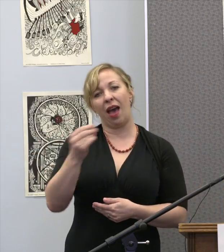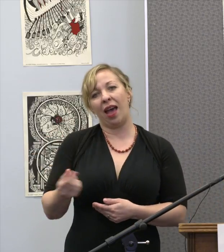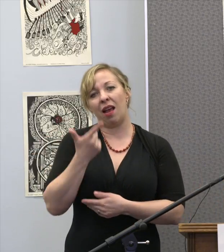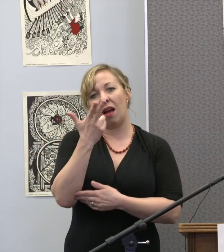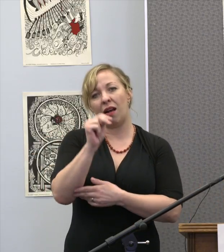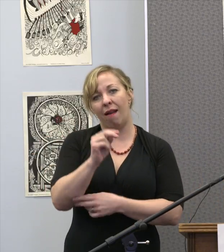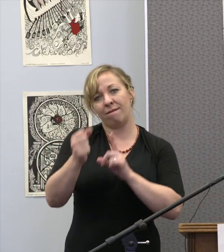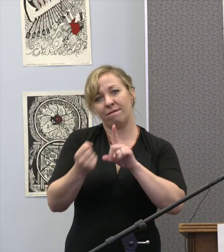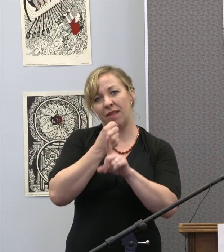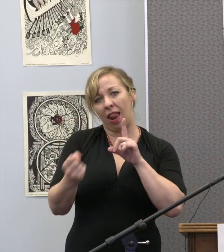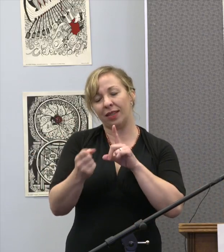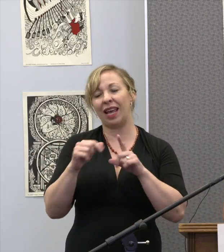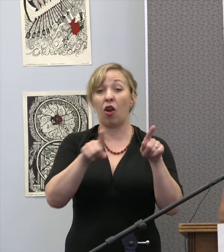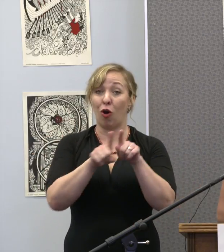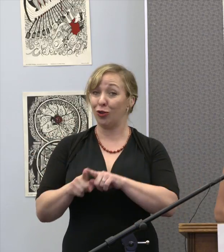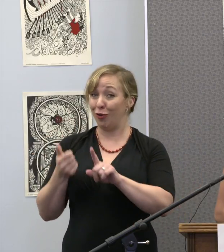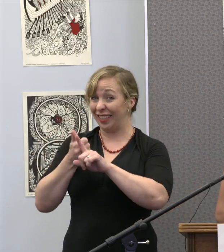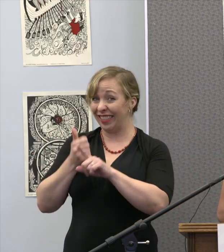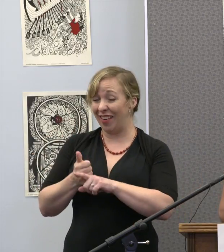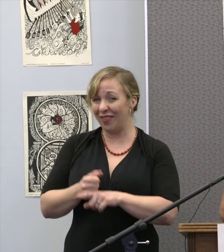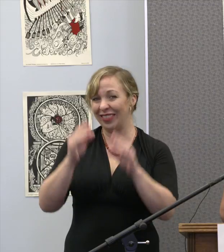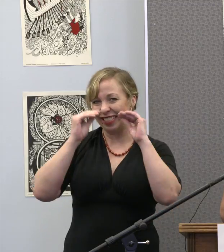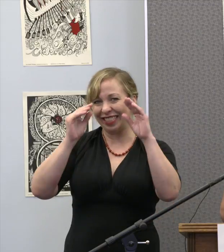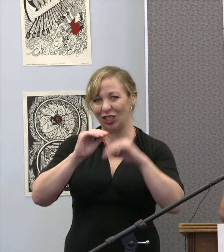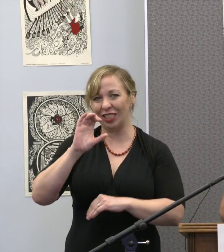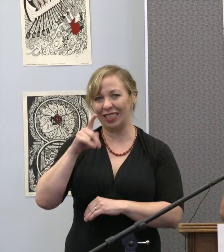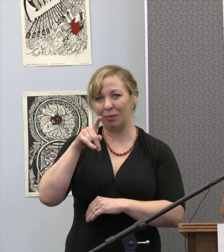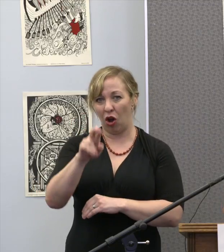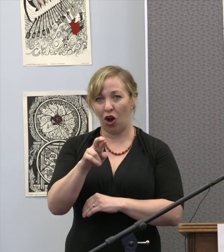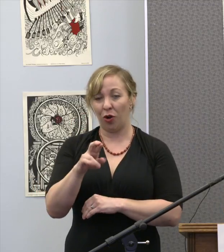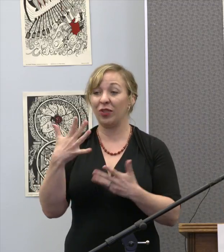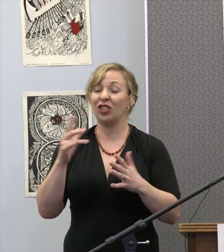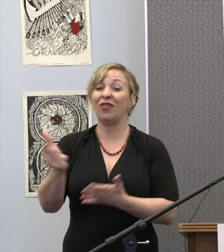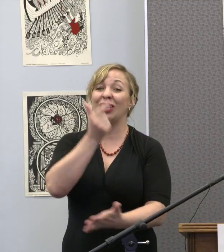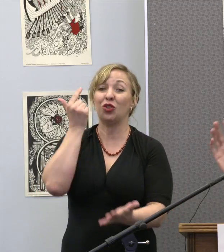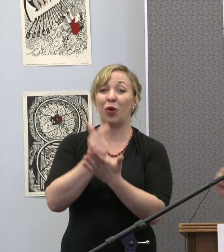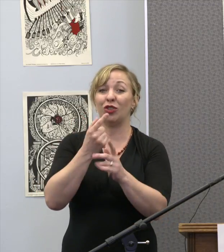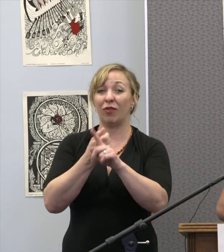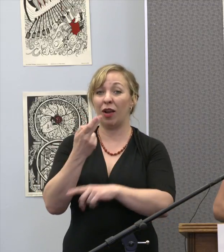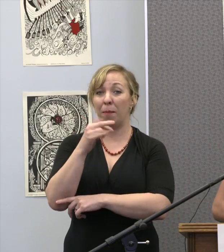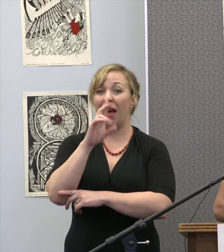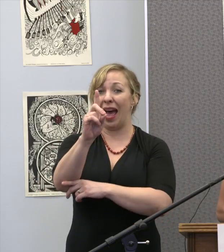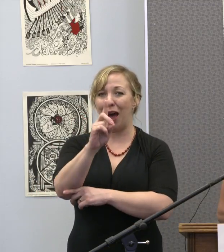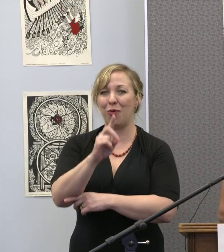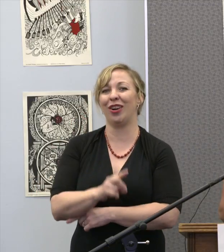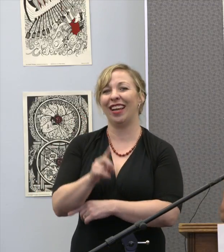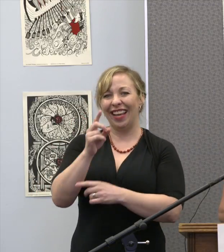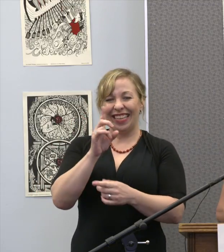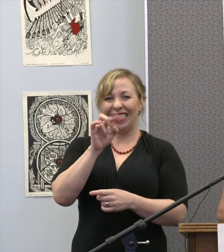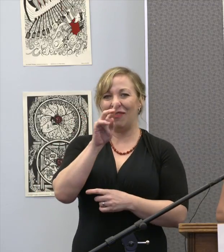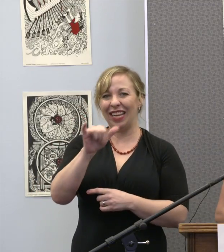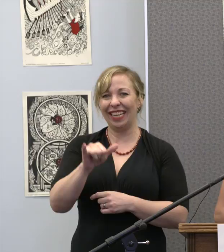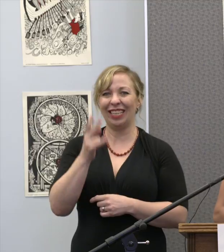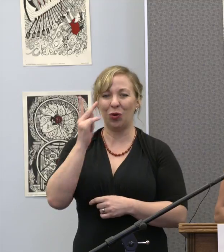a CPR instructor. She's a graduate of Howard Divinity School. We see you, boo. With